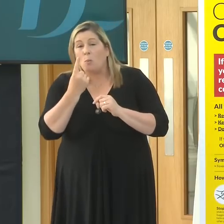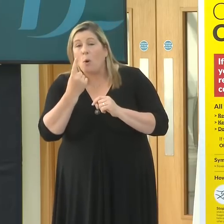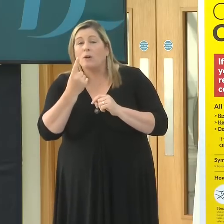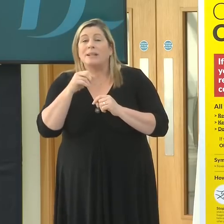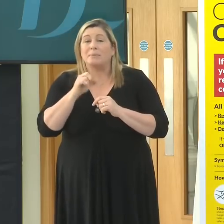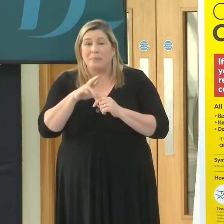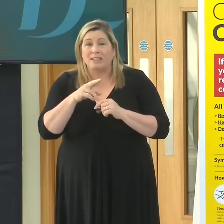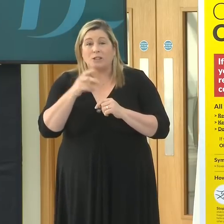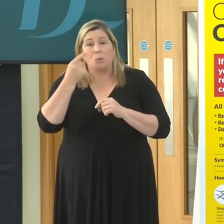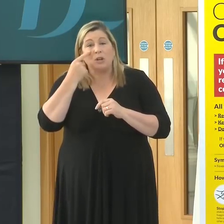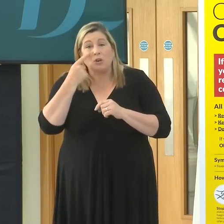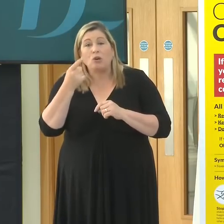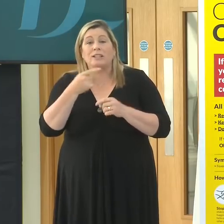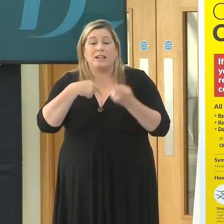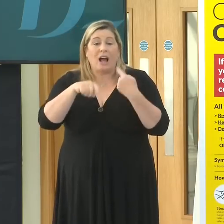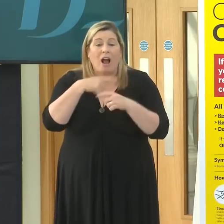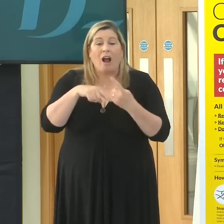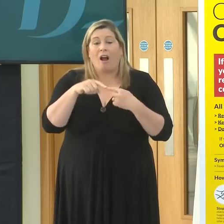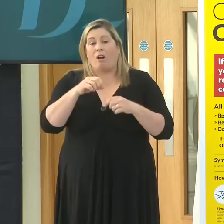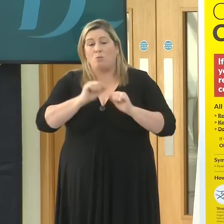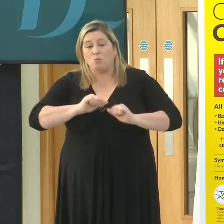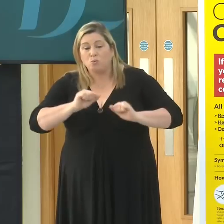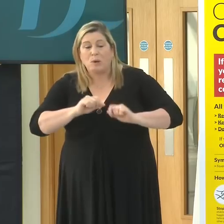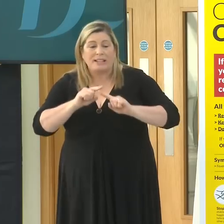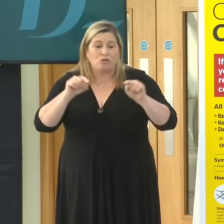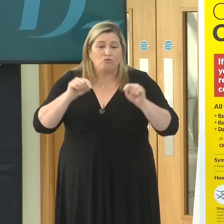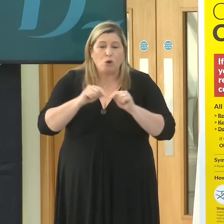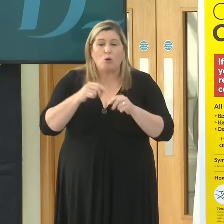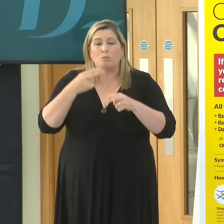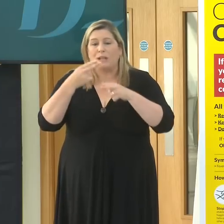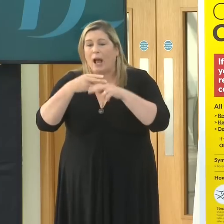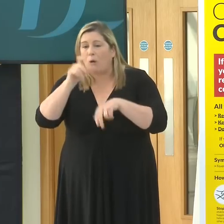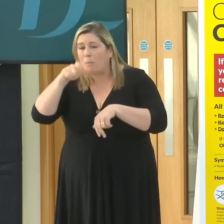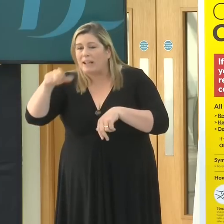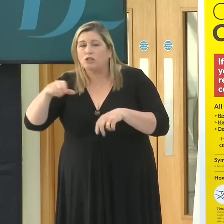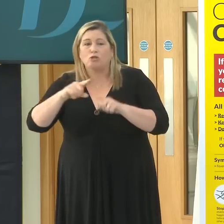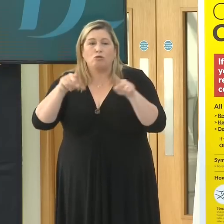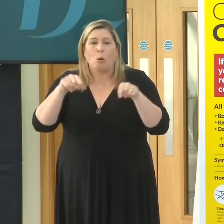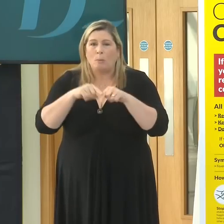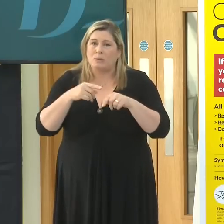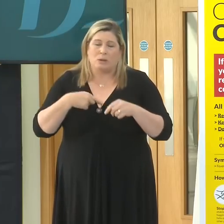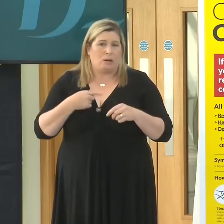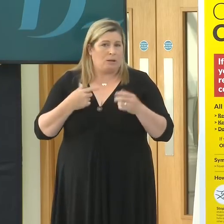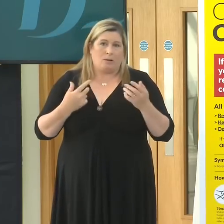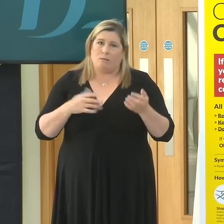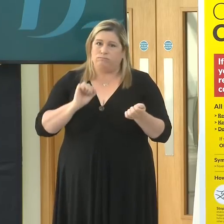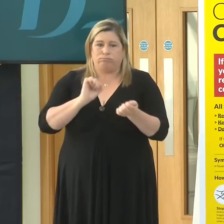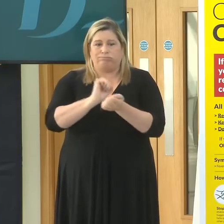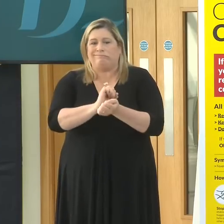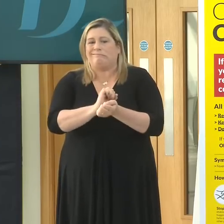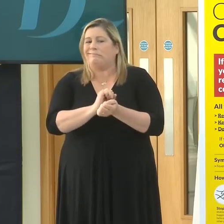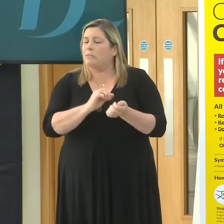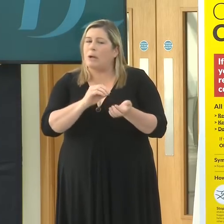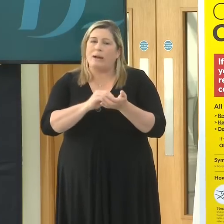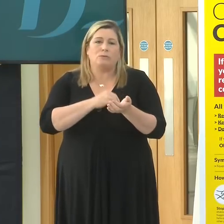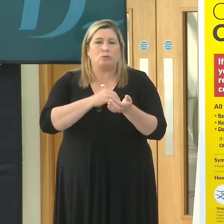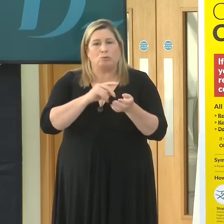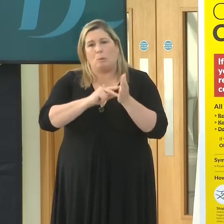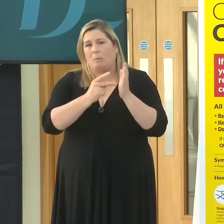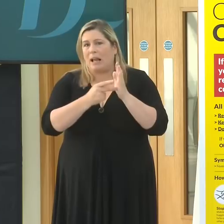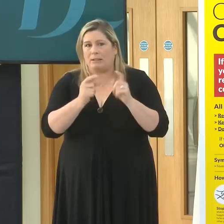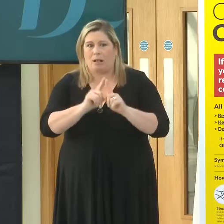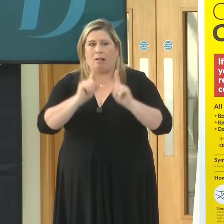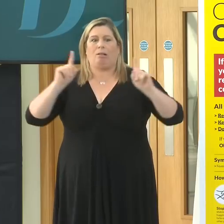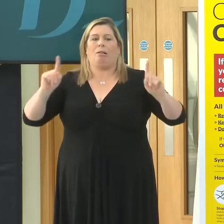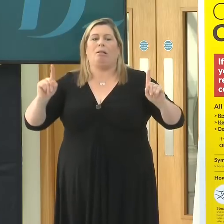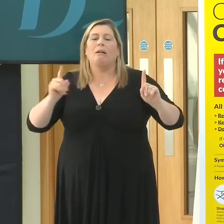restoration. We look at our emergency department rooms, we look at our outpatient rooms. We will have to plan based on 2 metre if that's the decision of